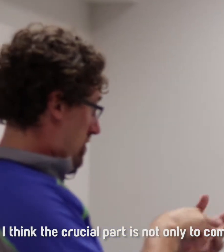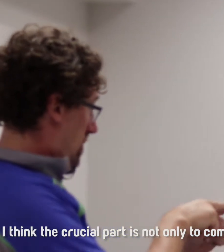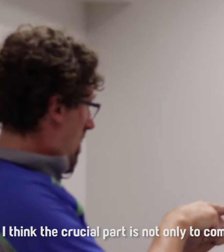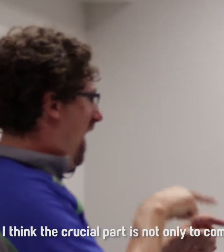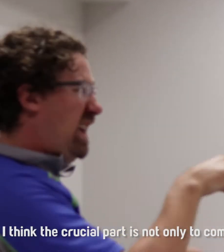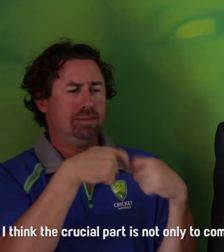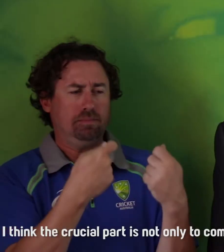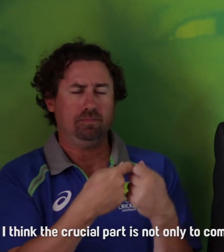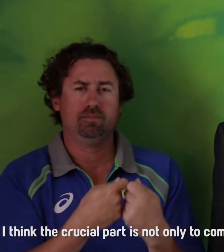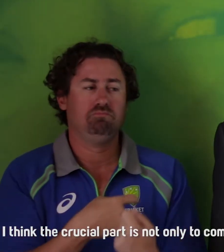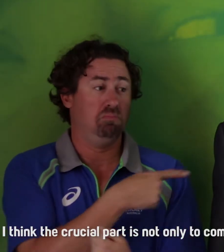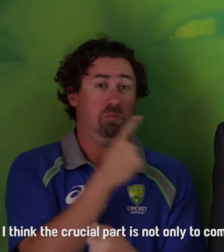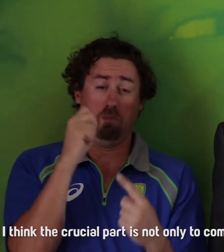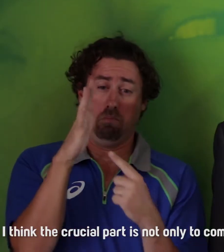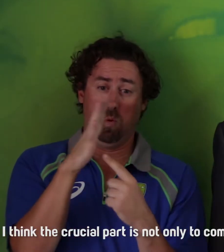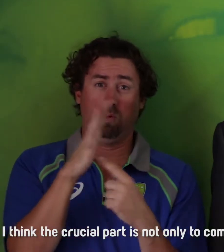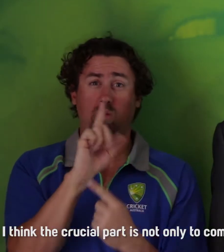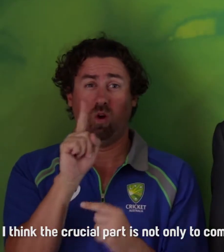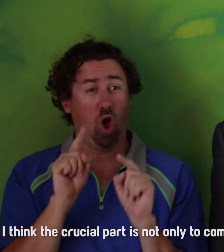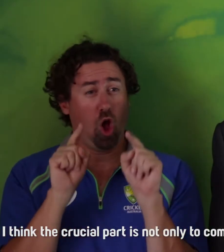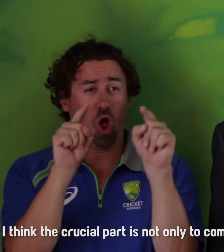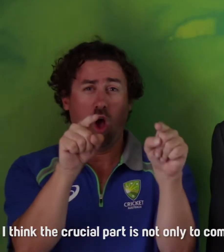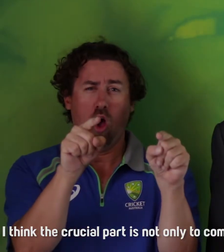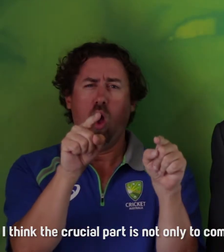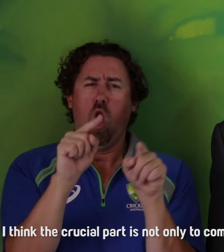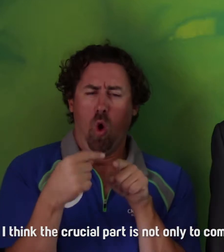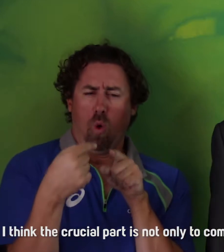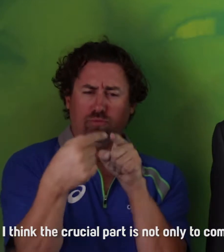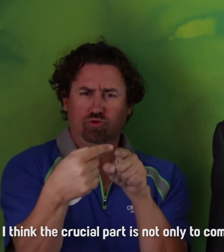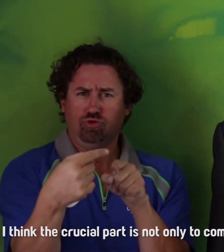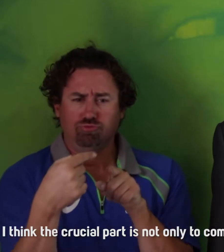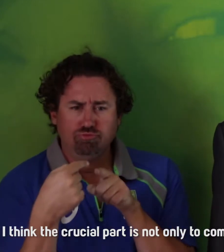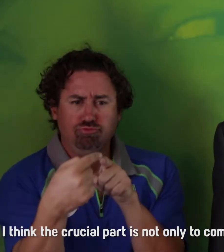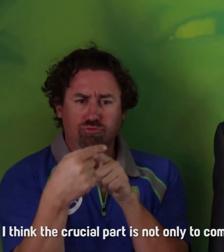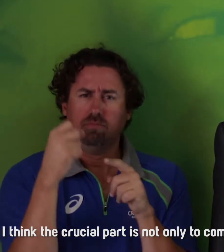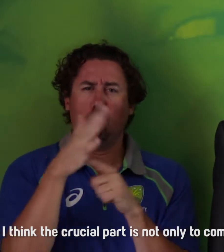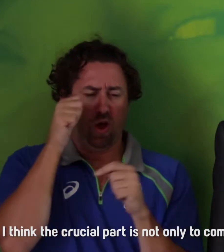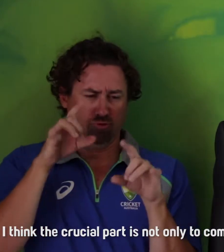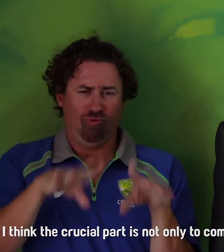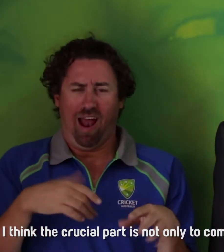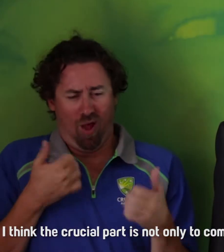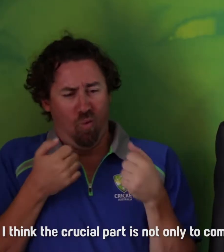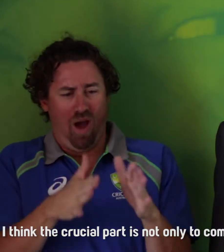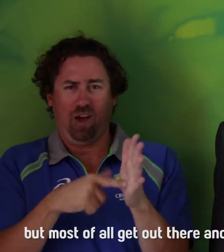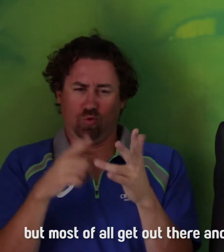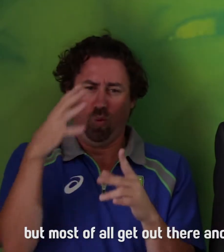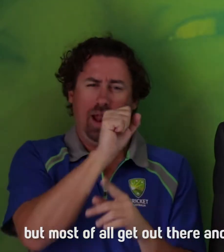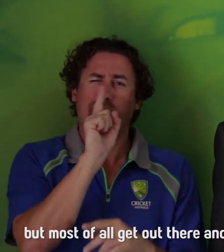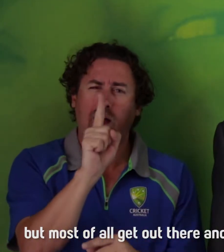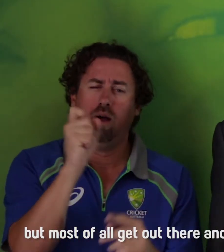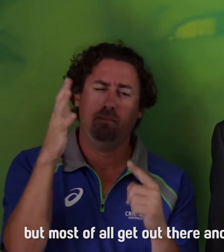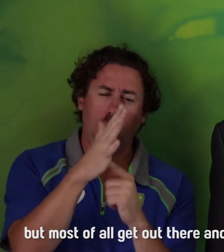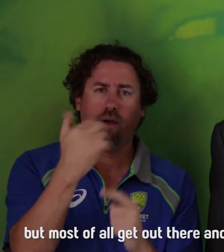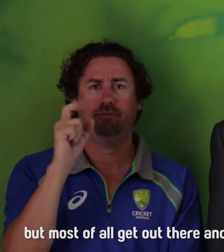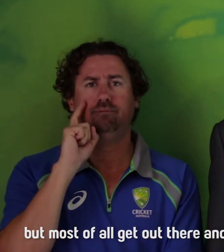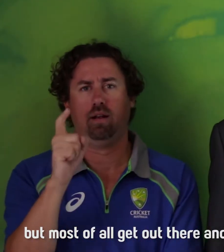the crucial part is to get out and just have, not only compete, which is obviously the Australian way, but most of all, get out there and have fun.